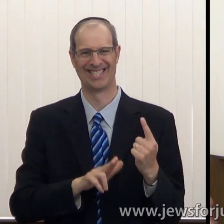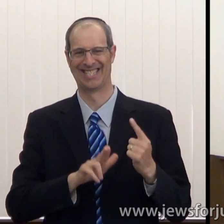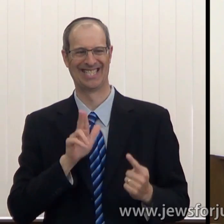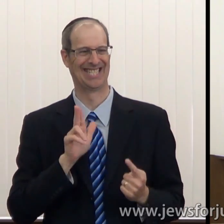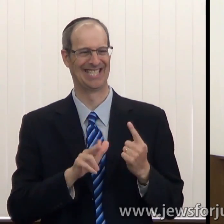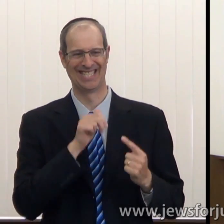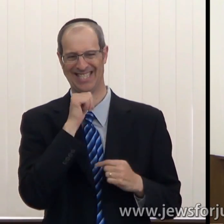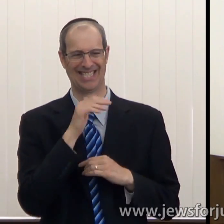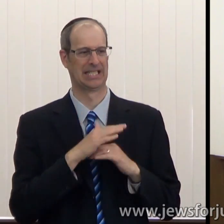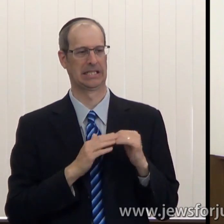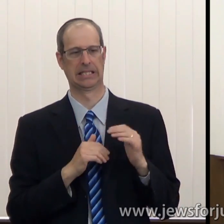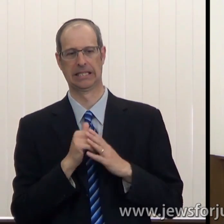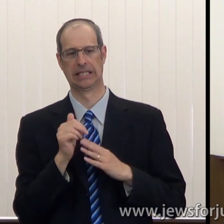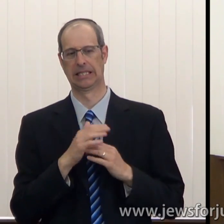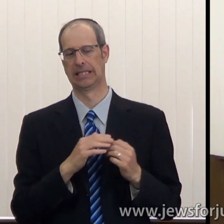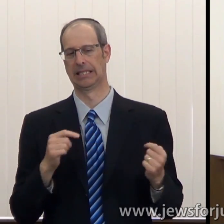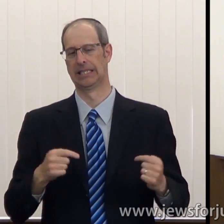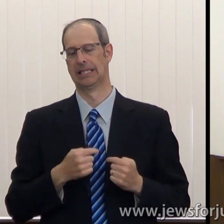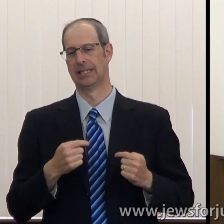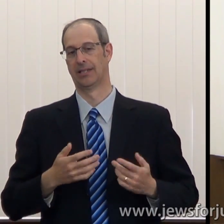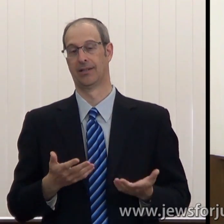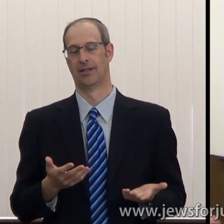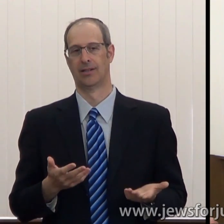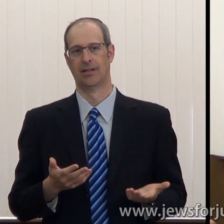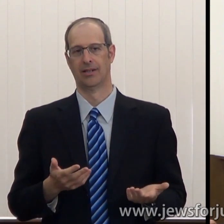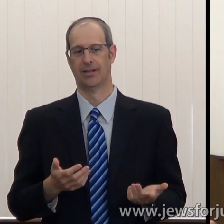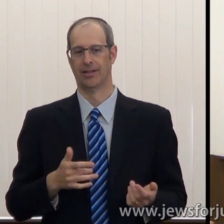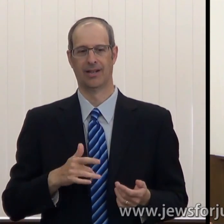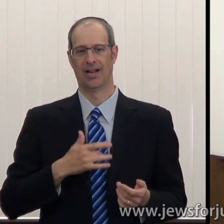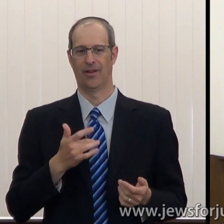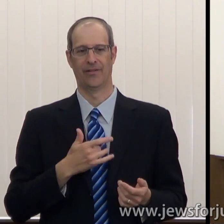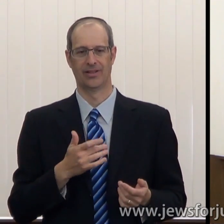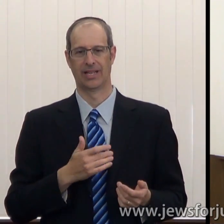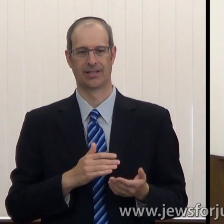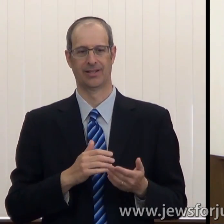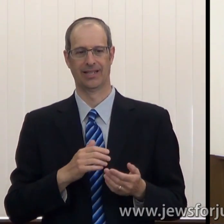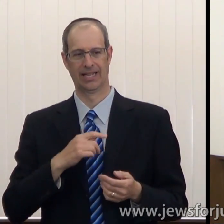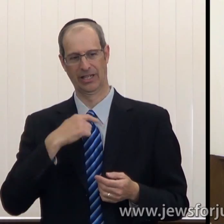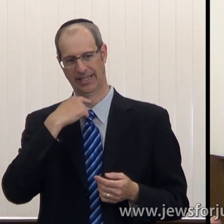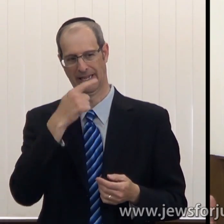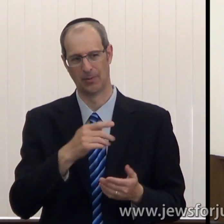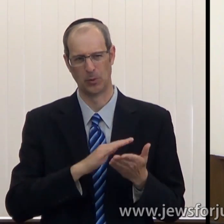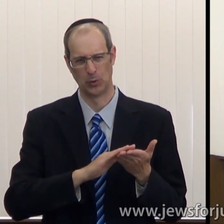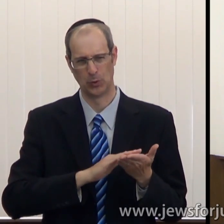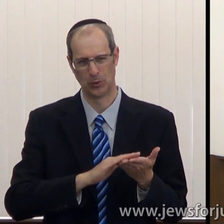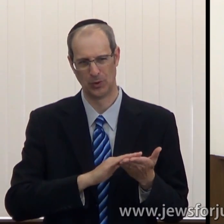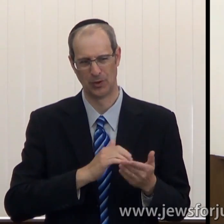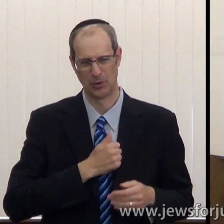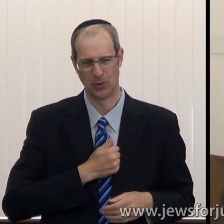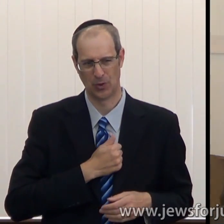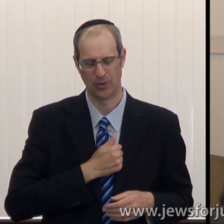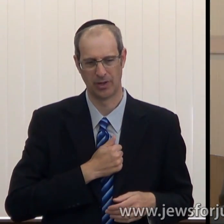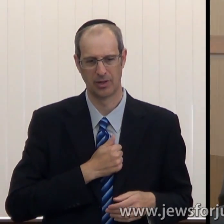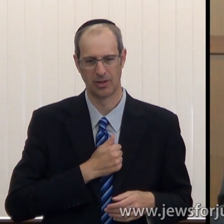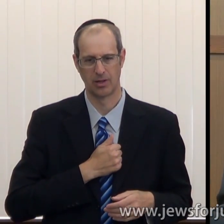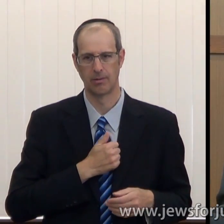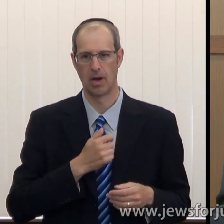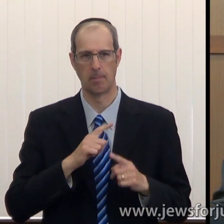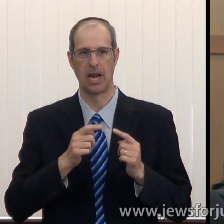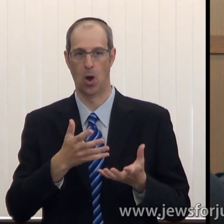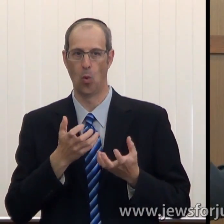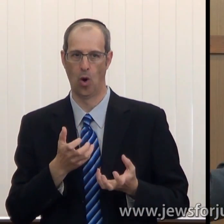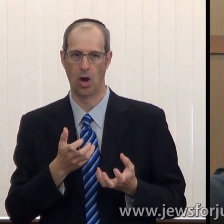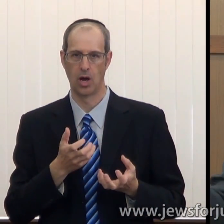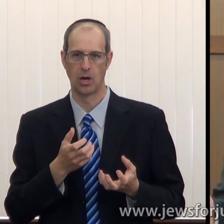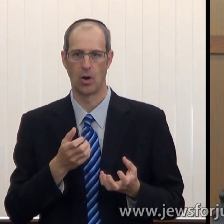it's uncomfortable, and it's painful. So I don't feel like apologizing, but I want to apologize. Or